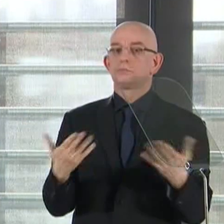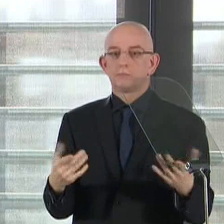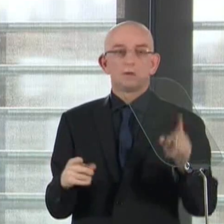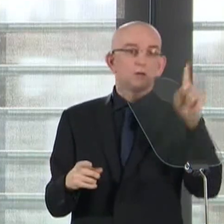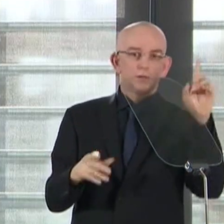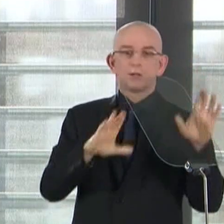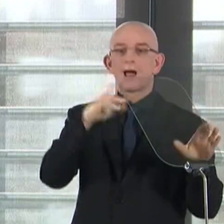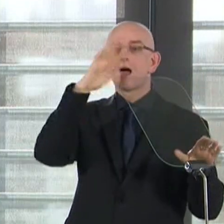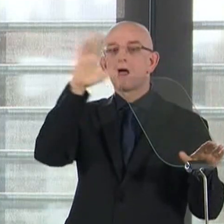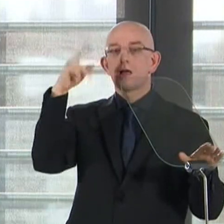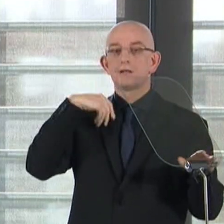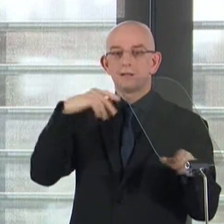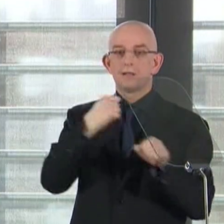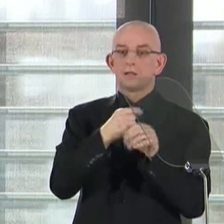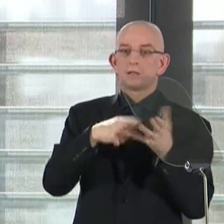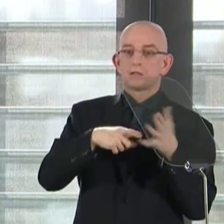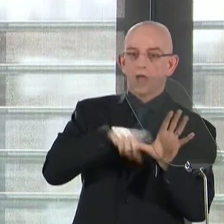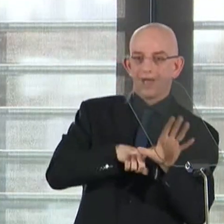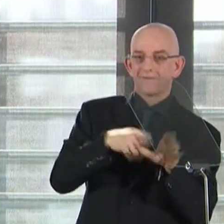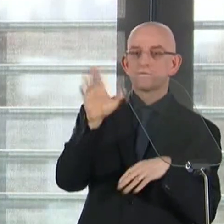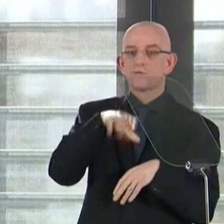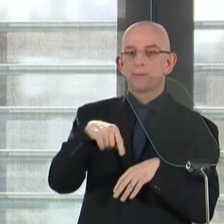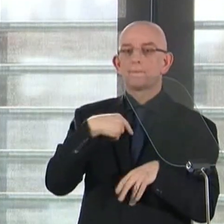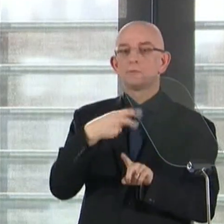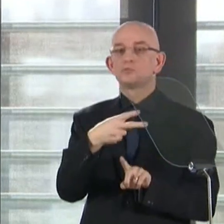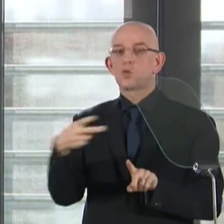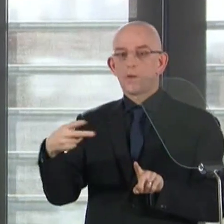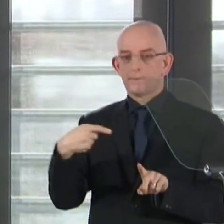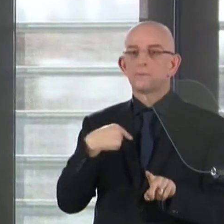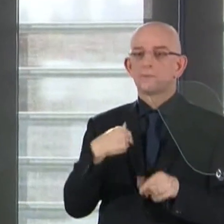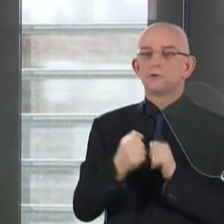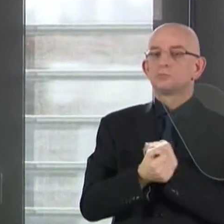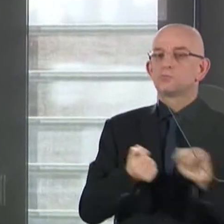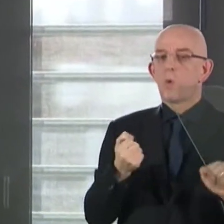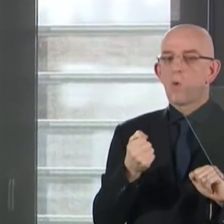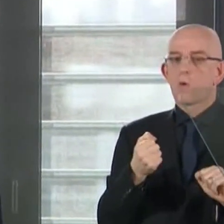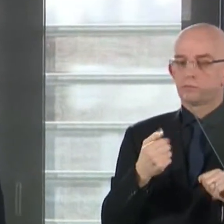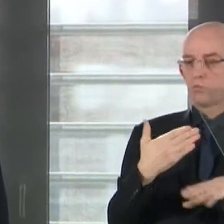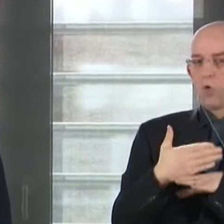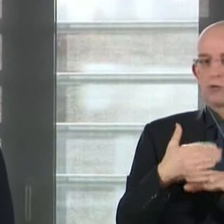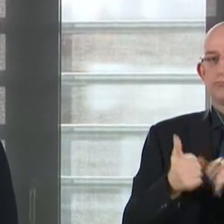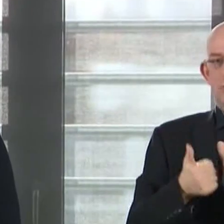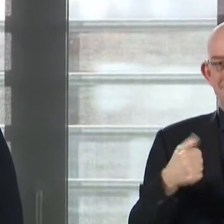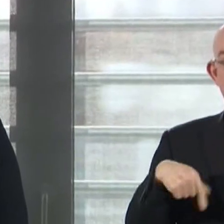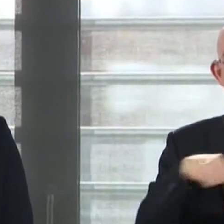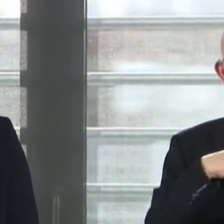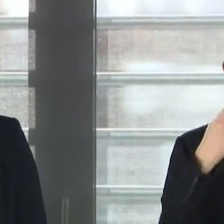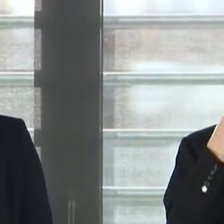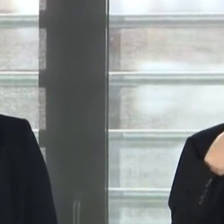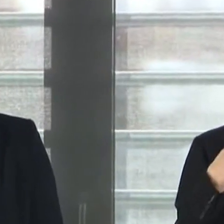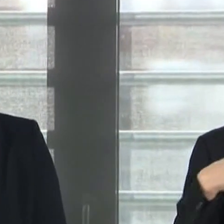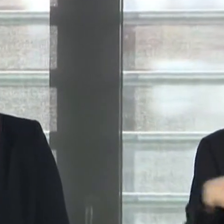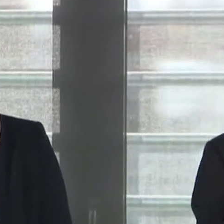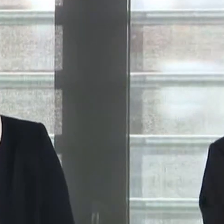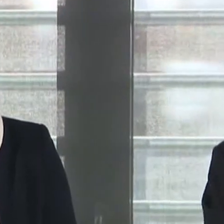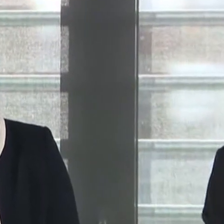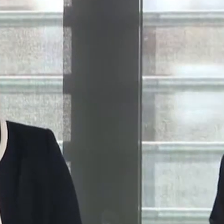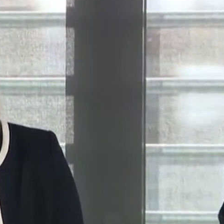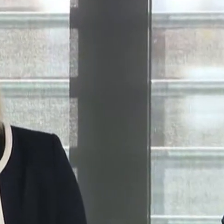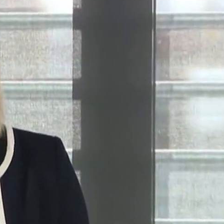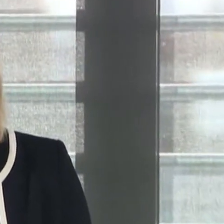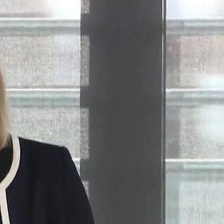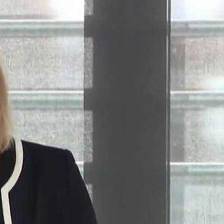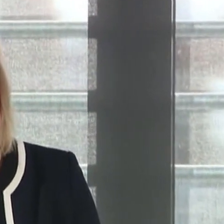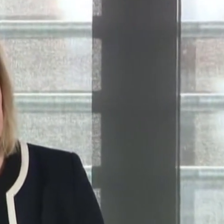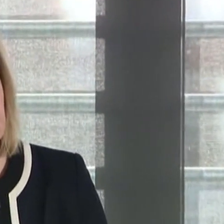I'm Guy from Scope. I manage our support to work service. My team work on a daily basis with disabled people, so I know how voluntary employment support is